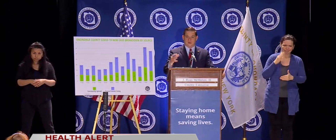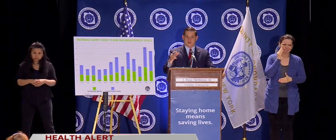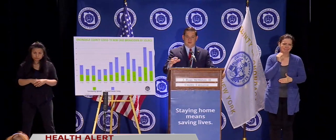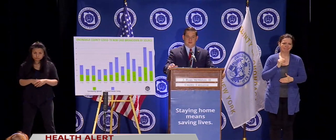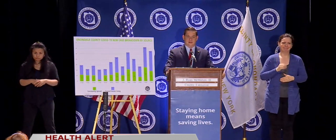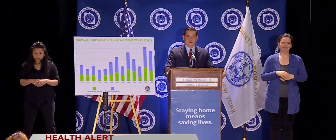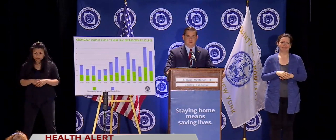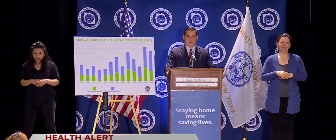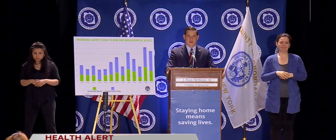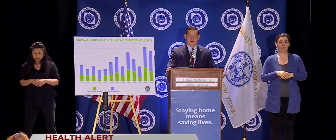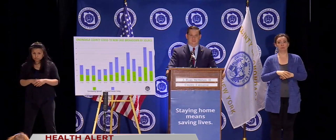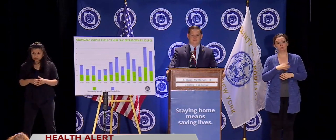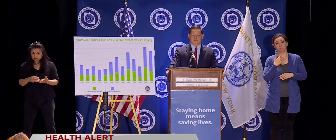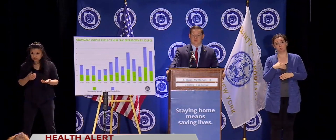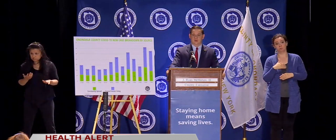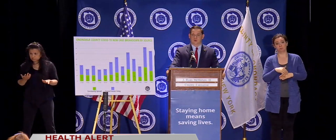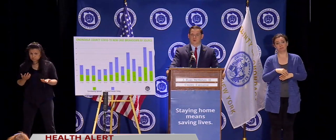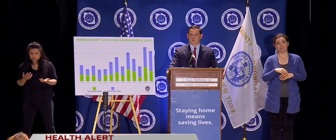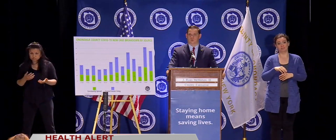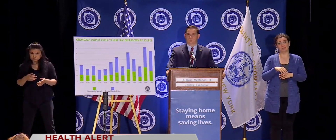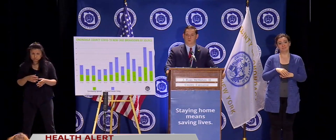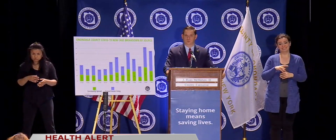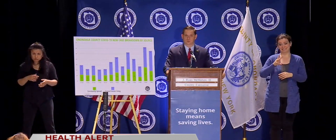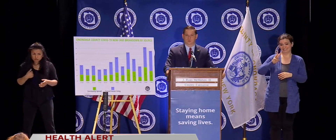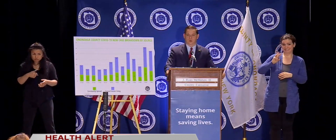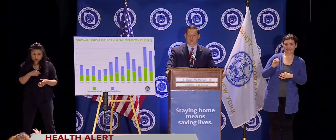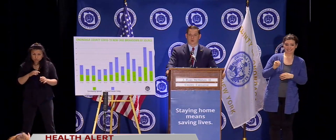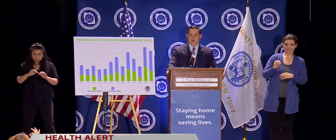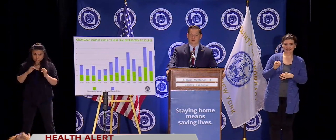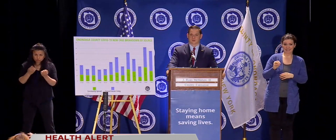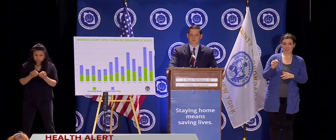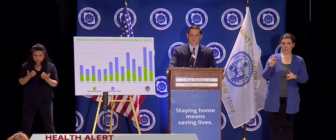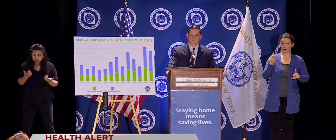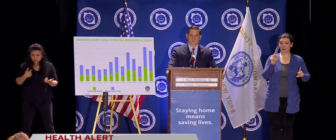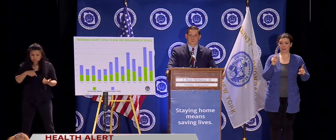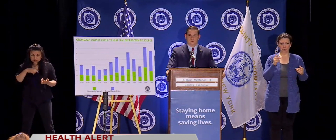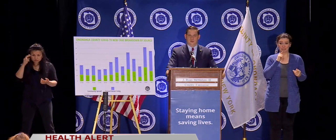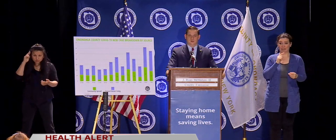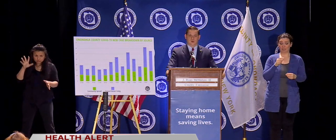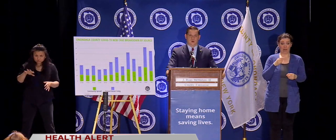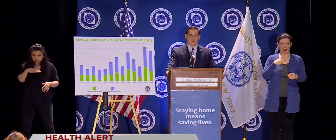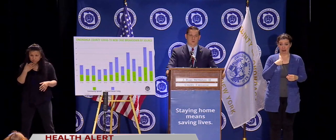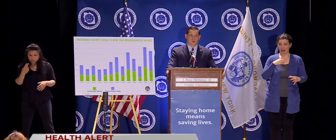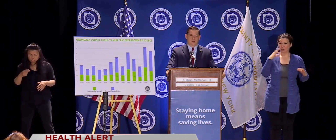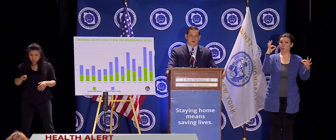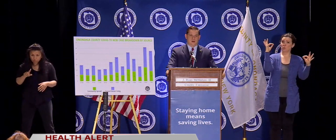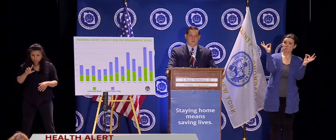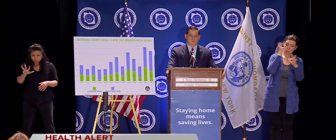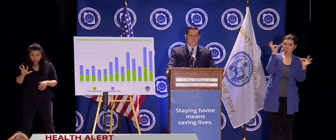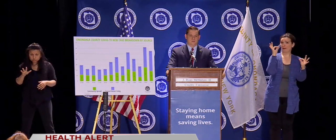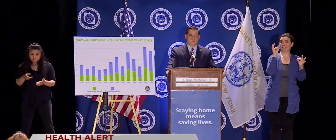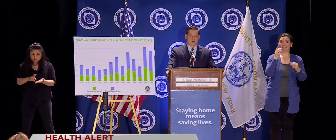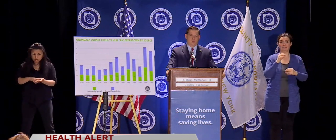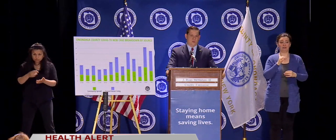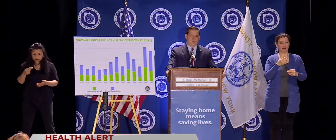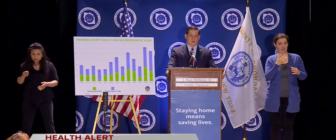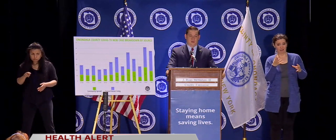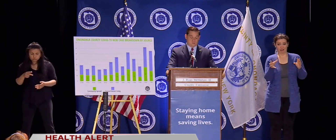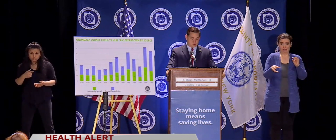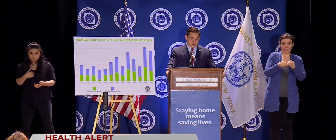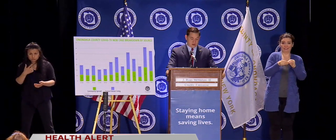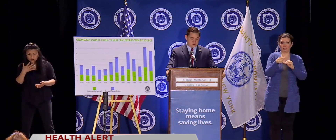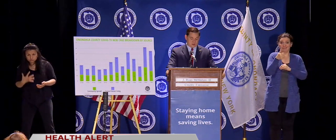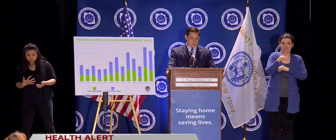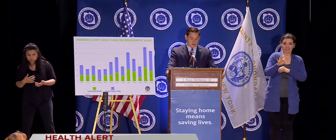Look at these are 19 people. I had no clue we lost, and so I hope I'm